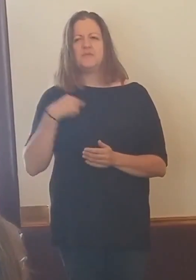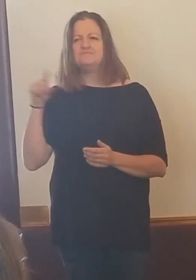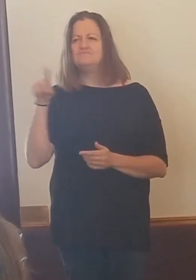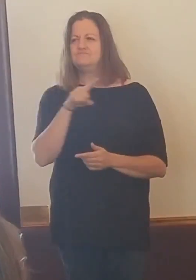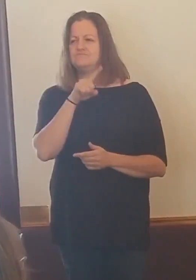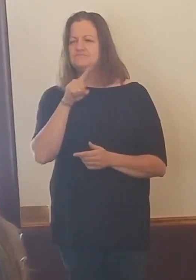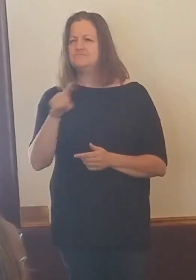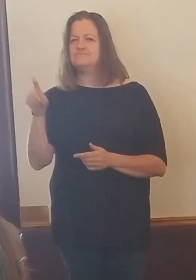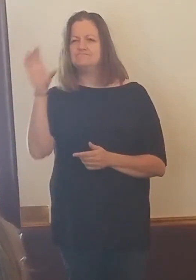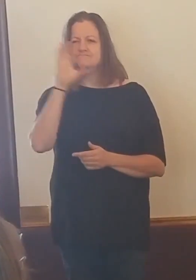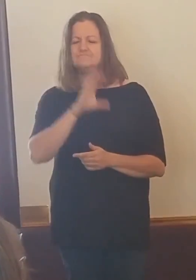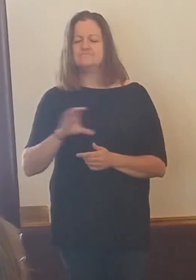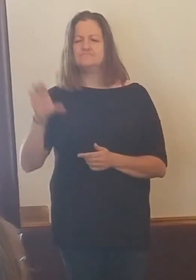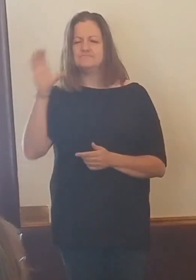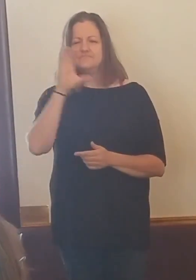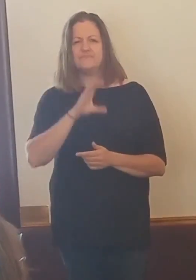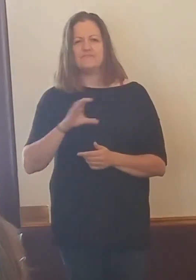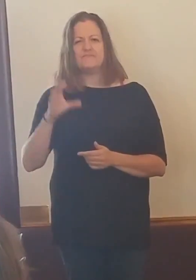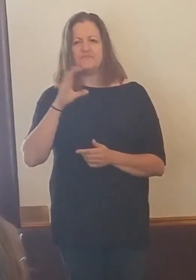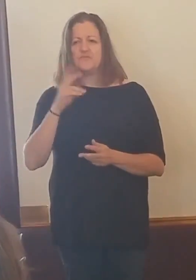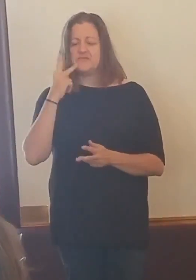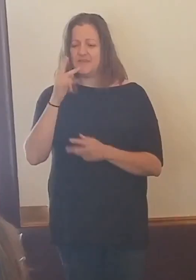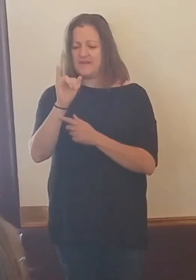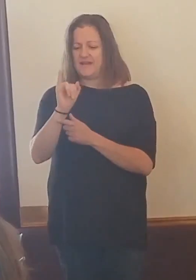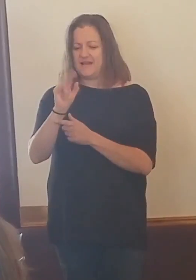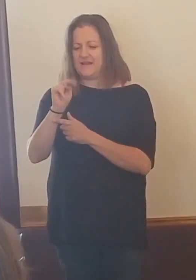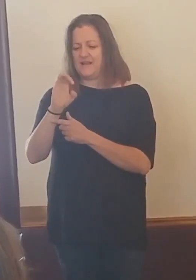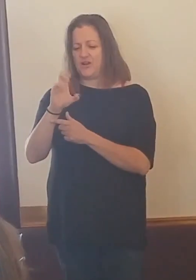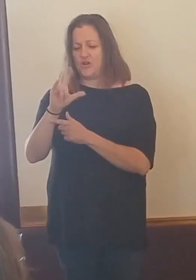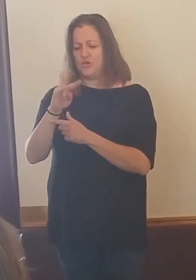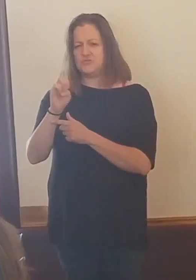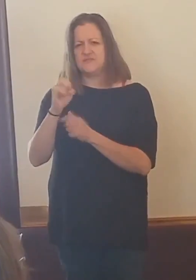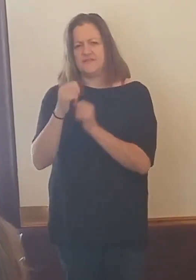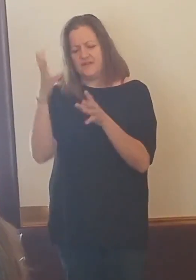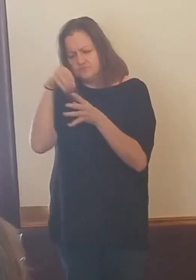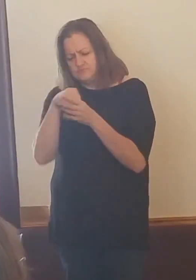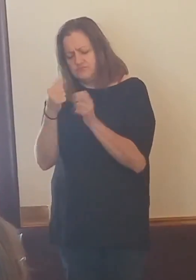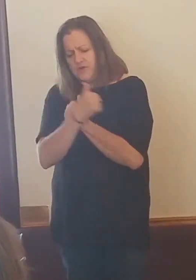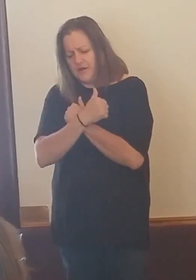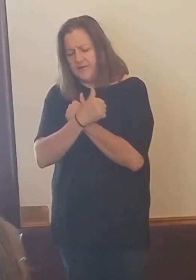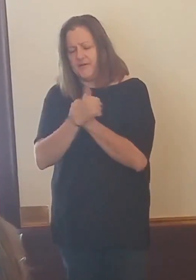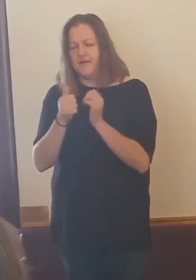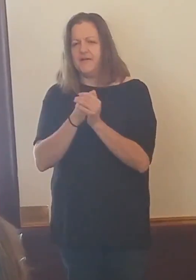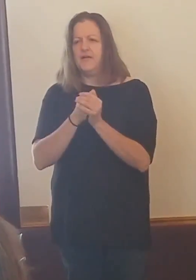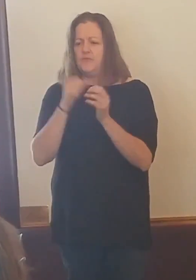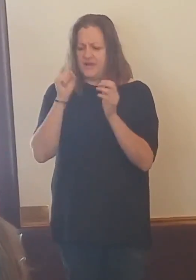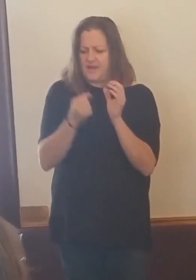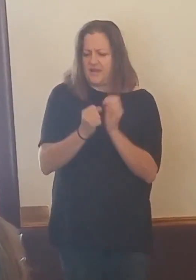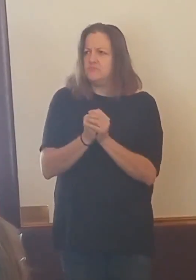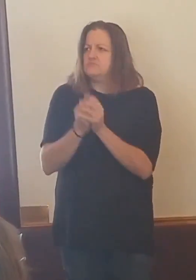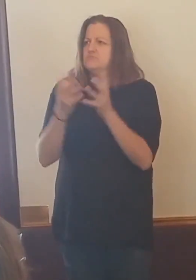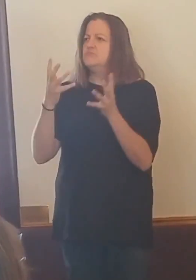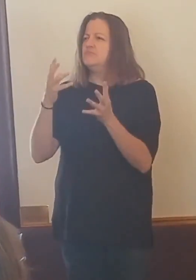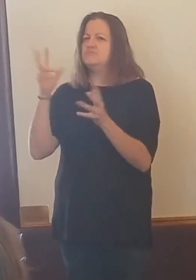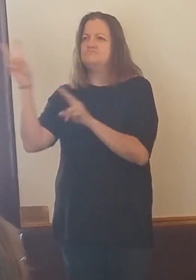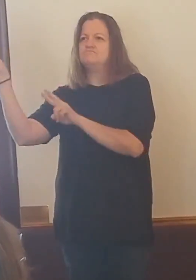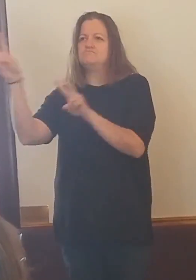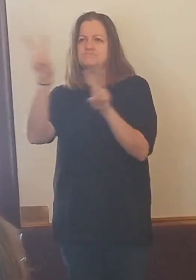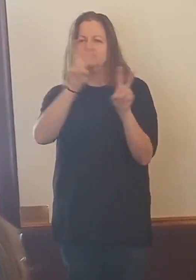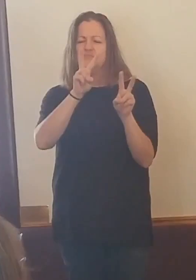looked at how the power of inclusive love took us to places and heights that we don't normally